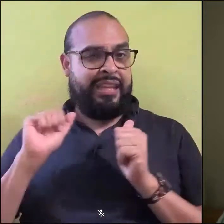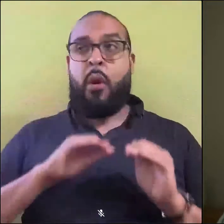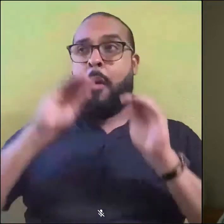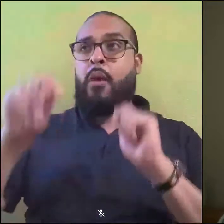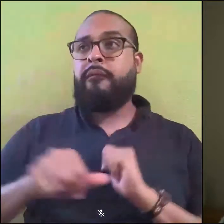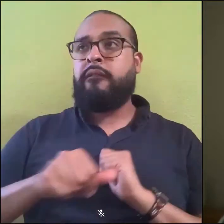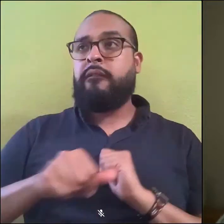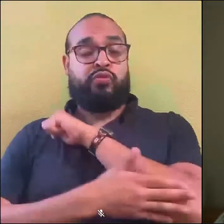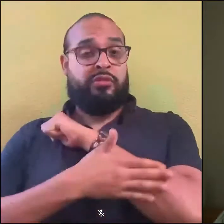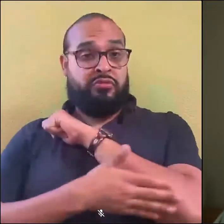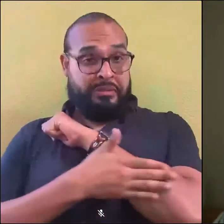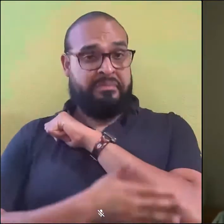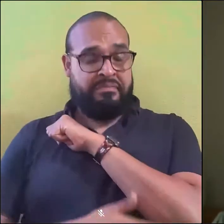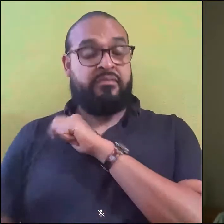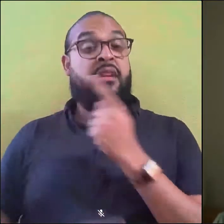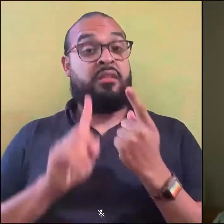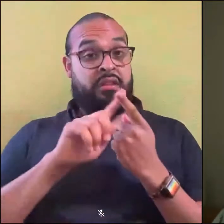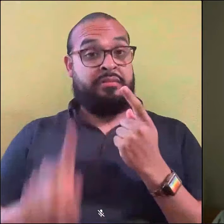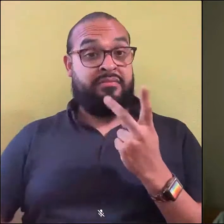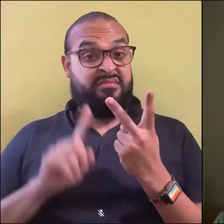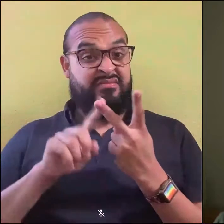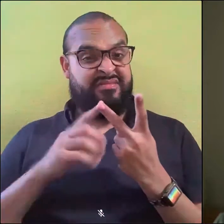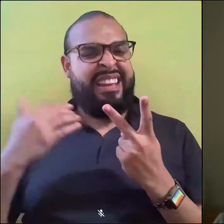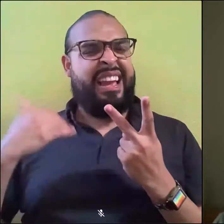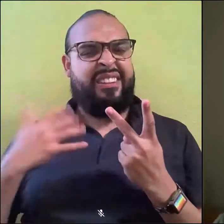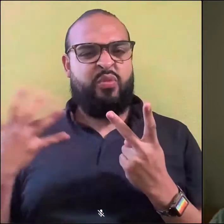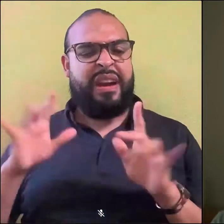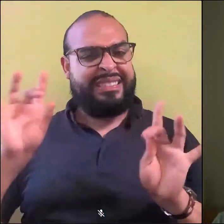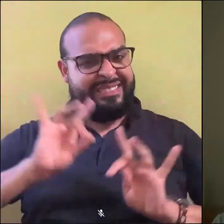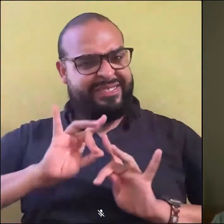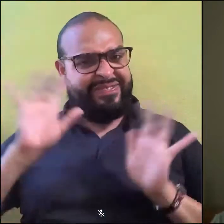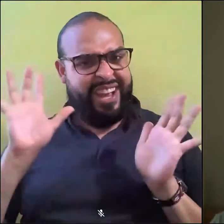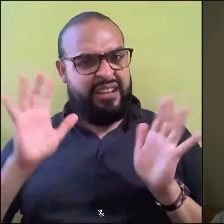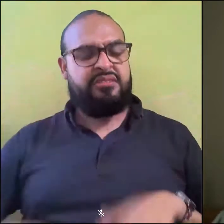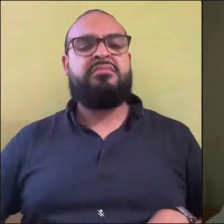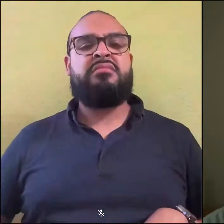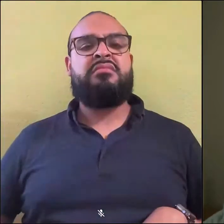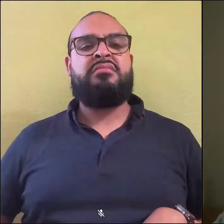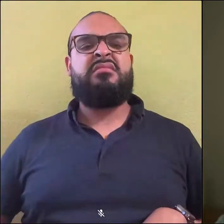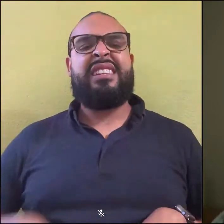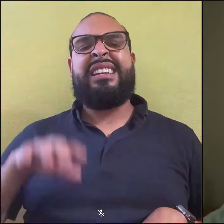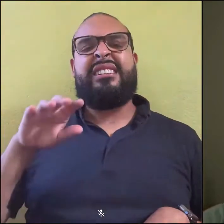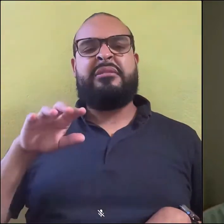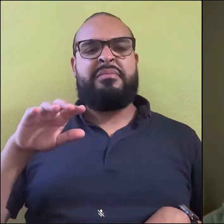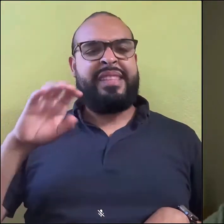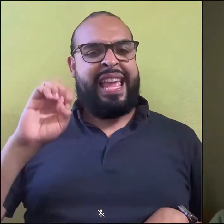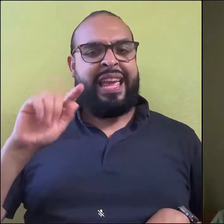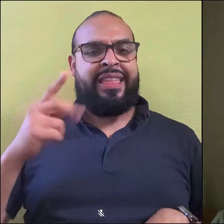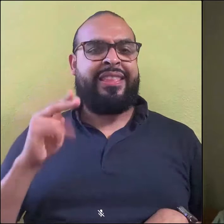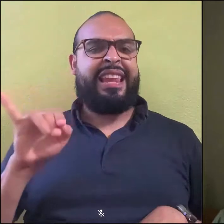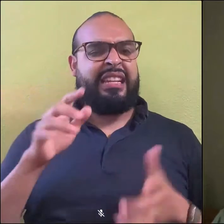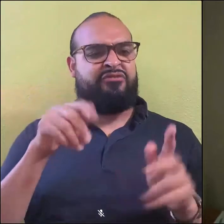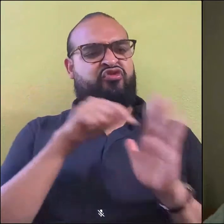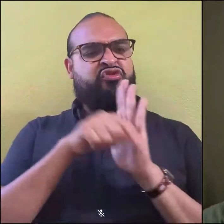mass migration, but there's sectarian violence, ethnic cleansing on all sides. Hindus killing Muslims, Muslims killing